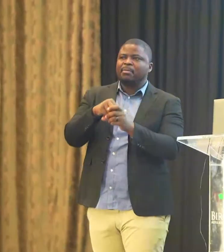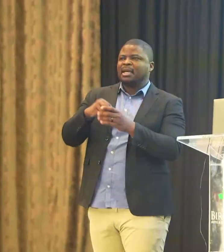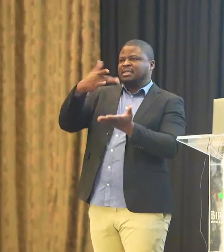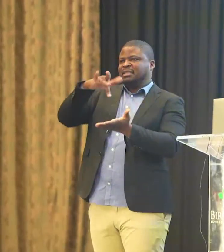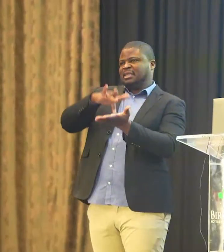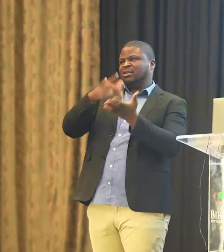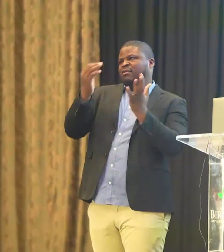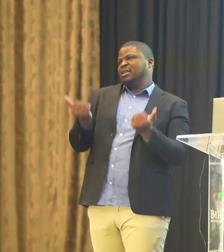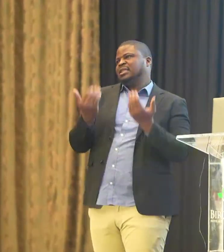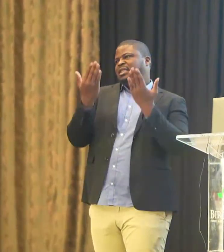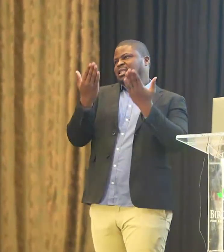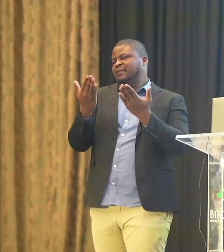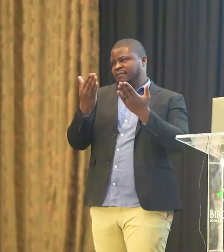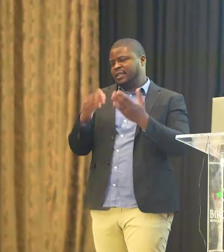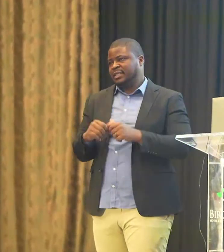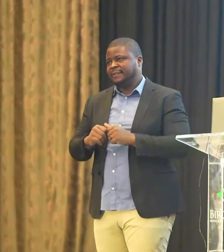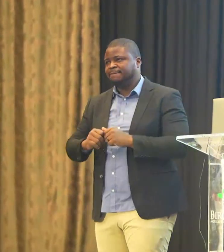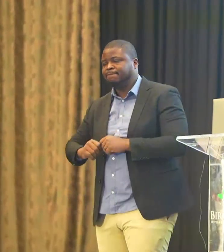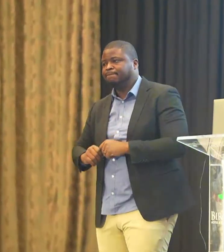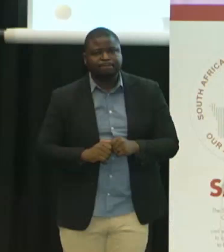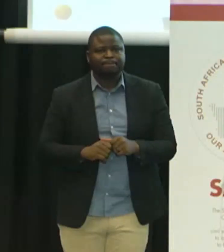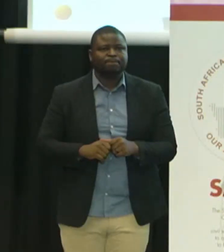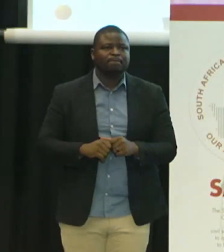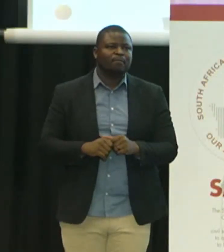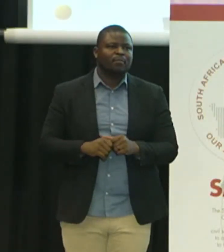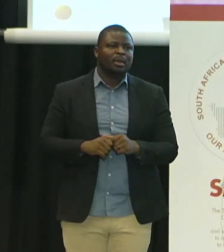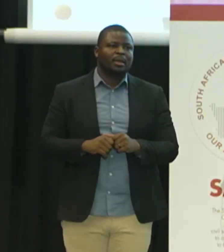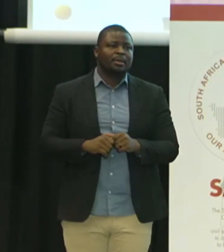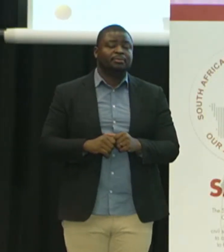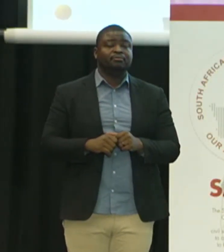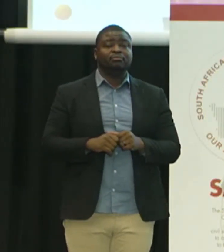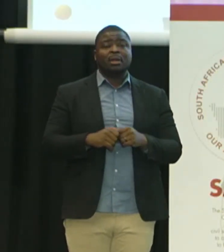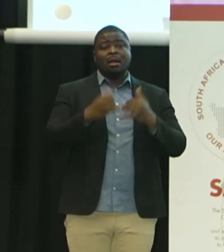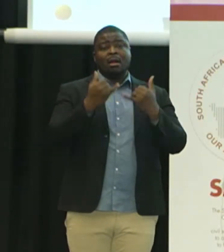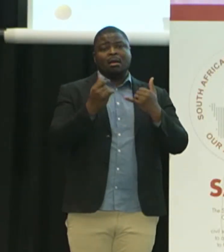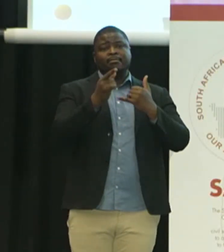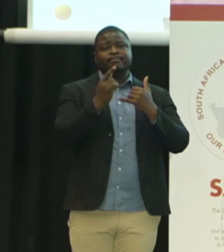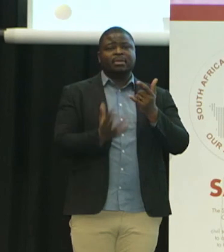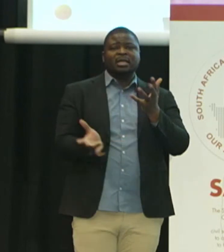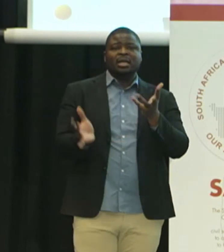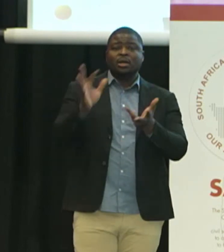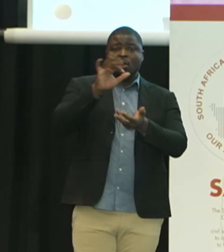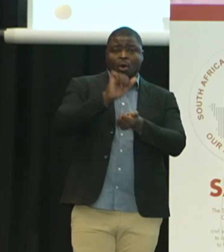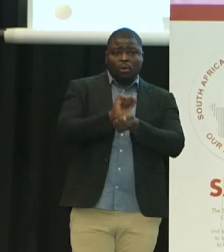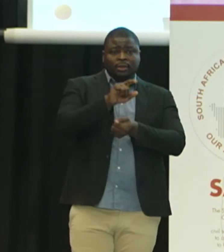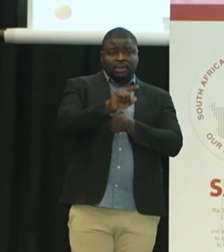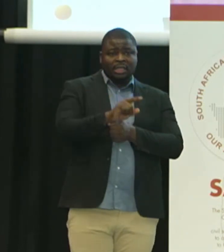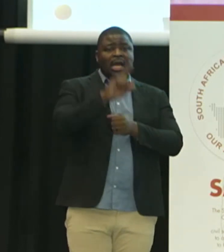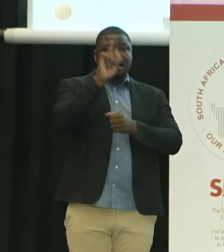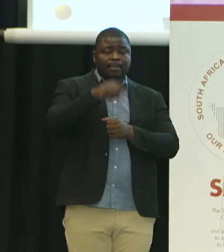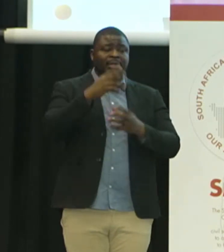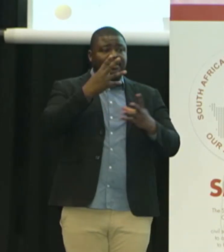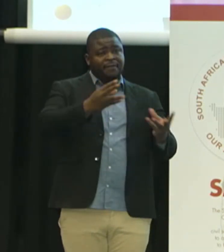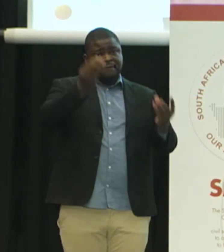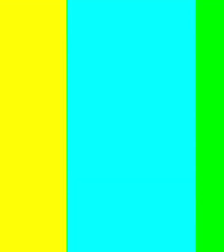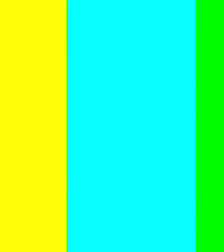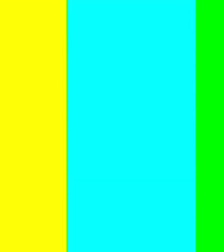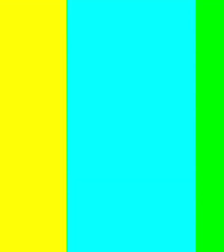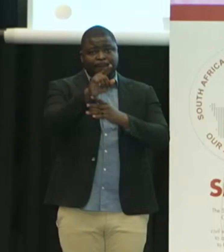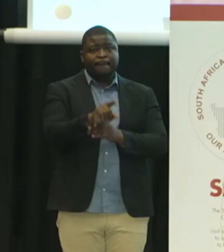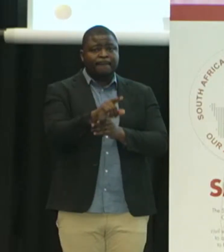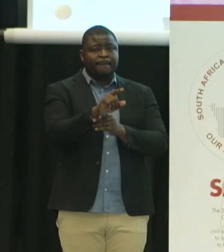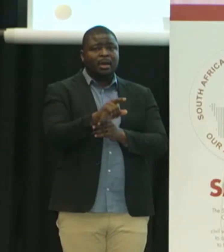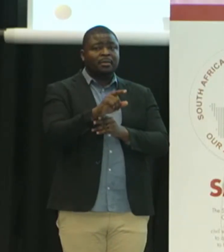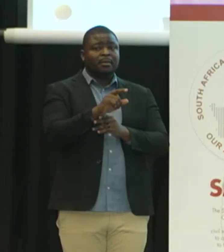excellence. So colleagues, on closing, I must really emphasize that in these